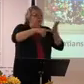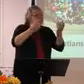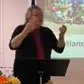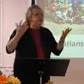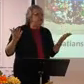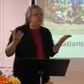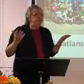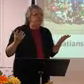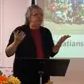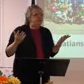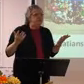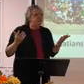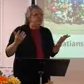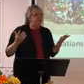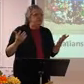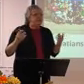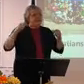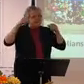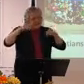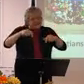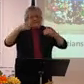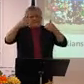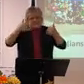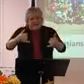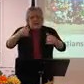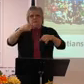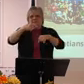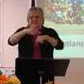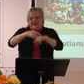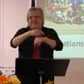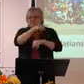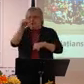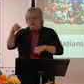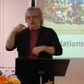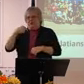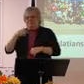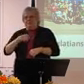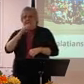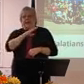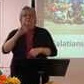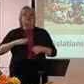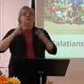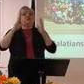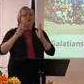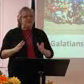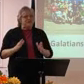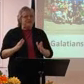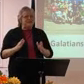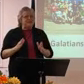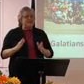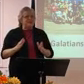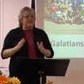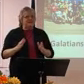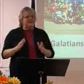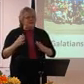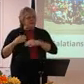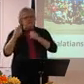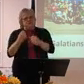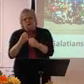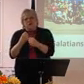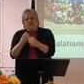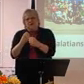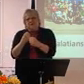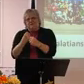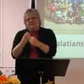do. This is the time for you and I as Christians. Be strong.